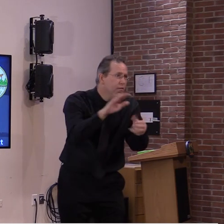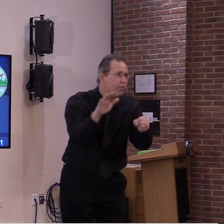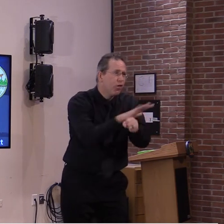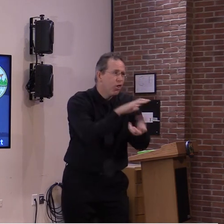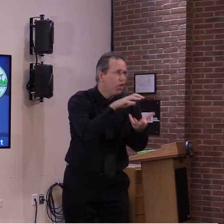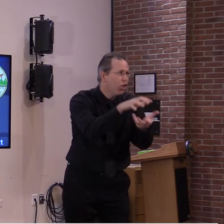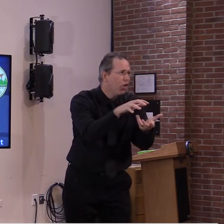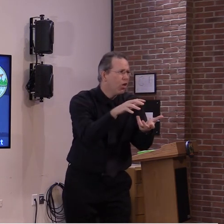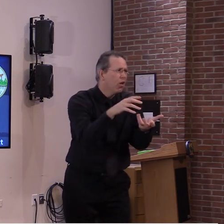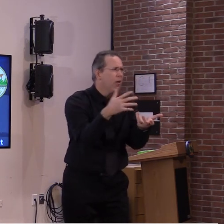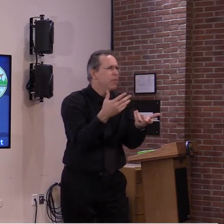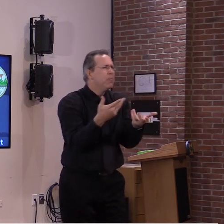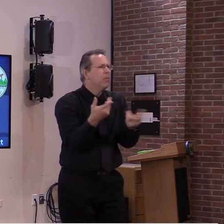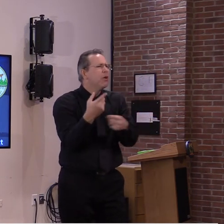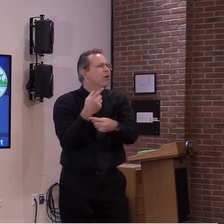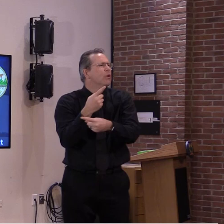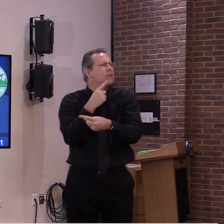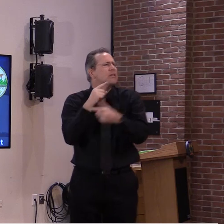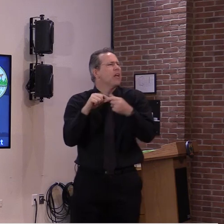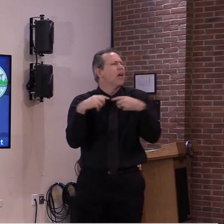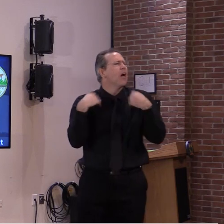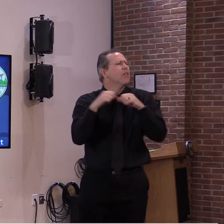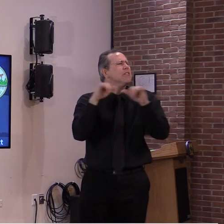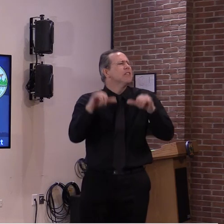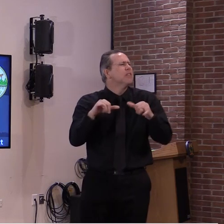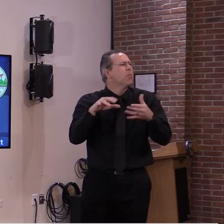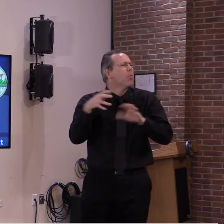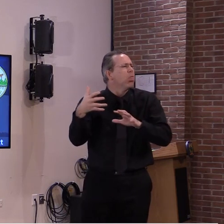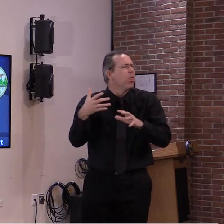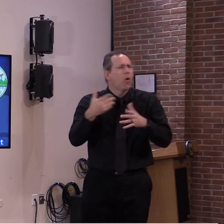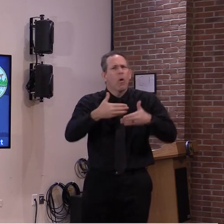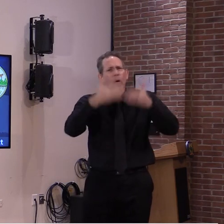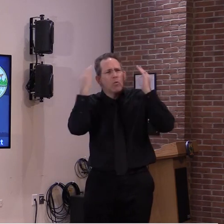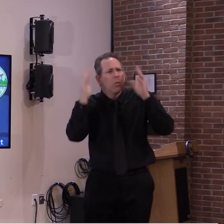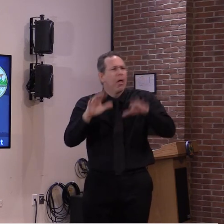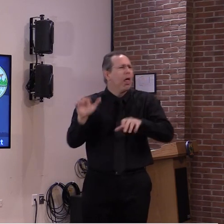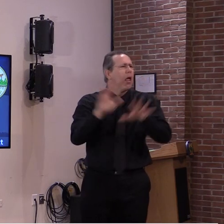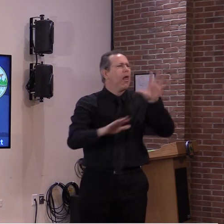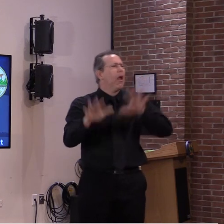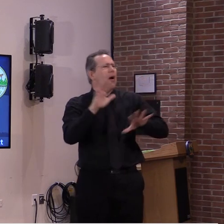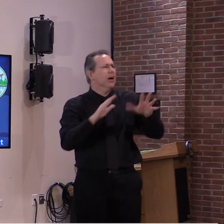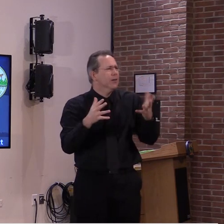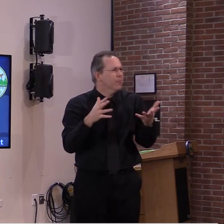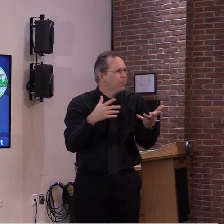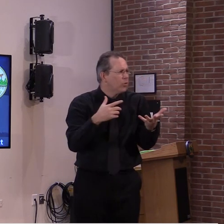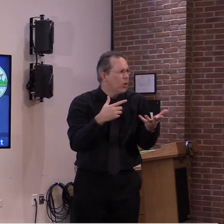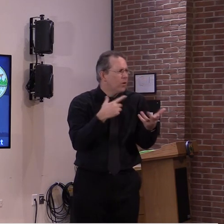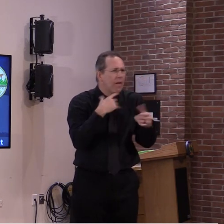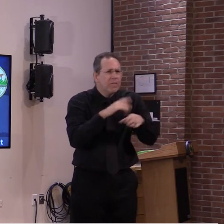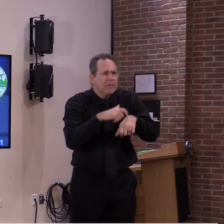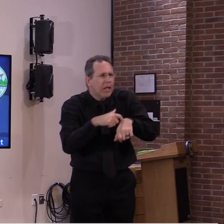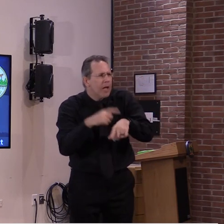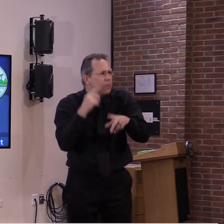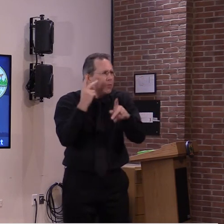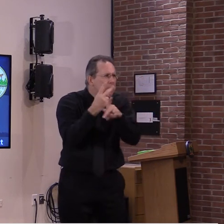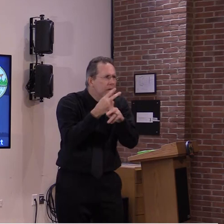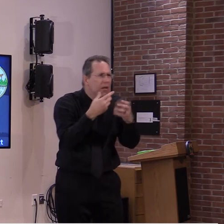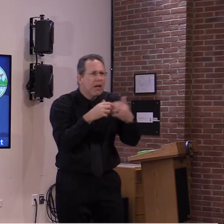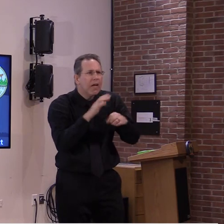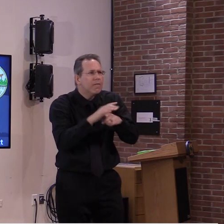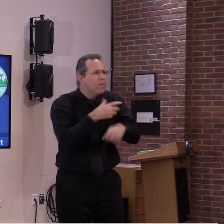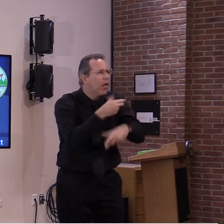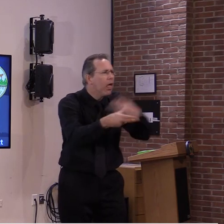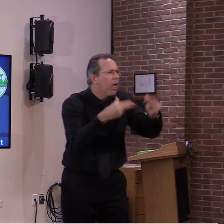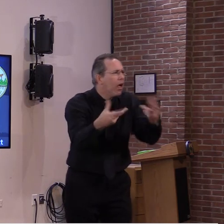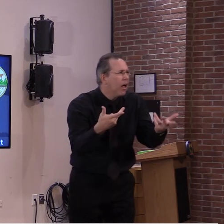more vaccines into people's arms if necessary? Yeah, Lisa, we'll be using a number of different platforms and a number of different